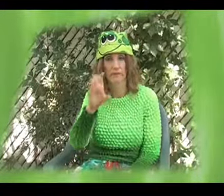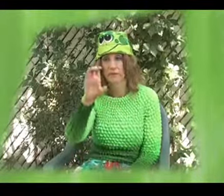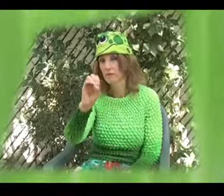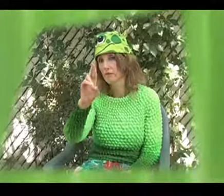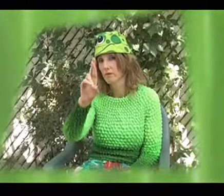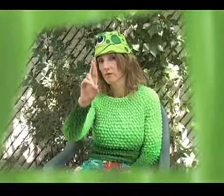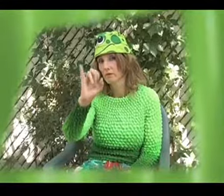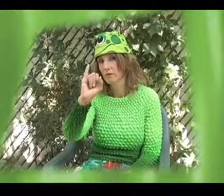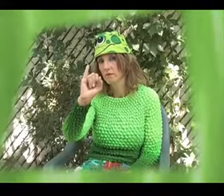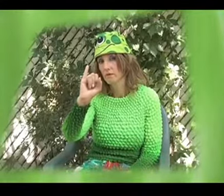in 1 Corinthians